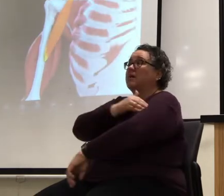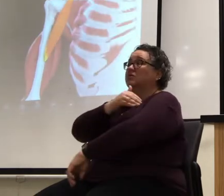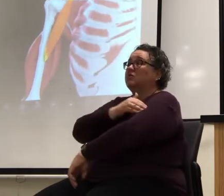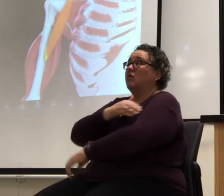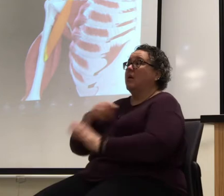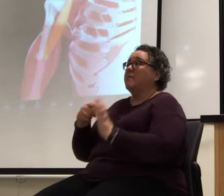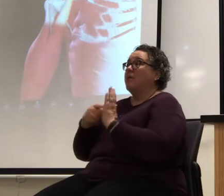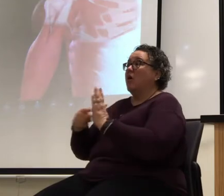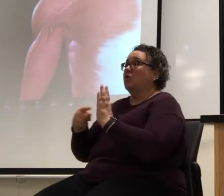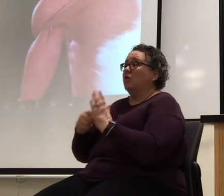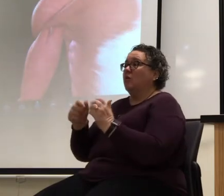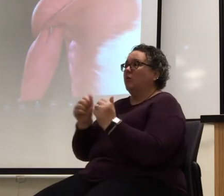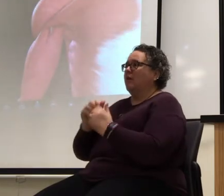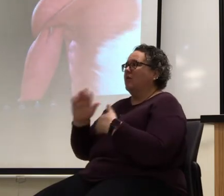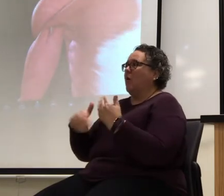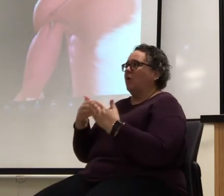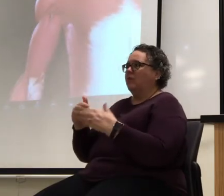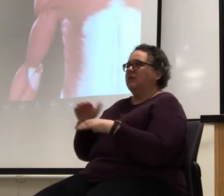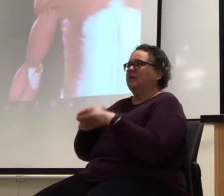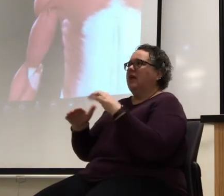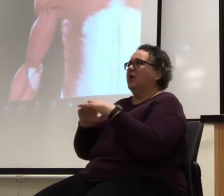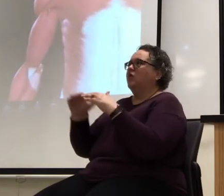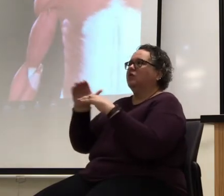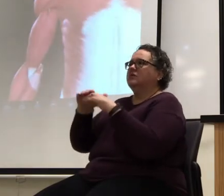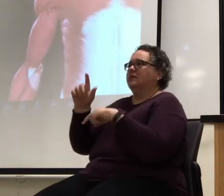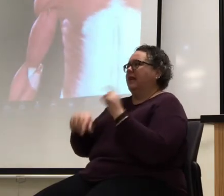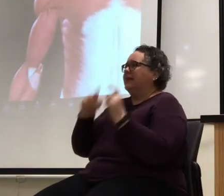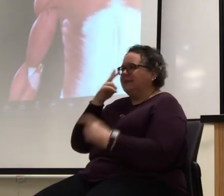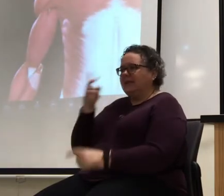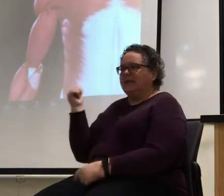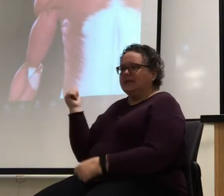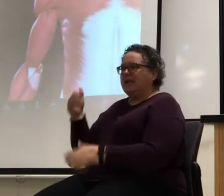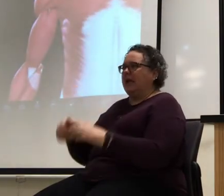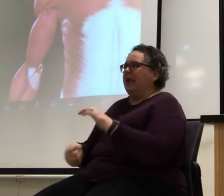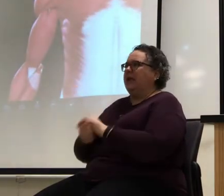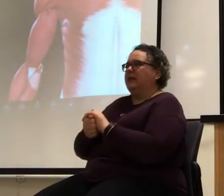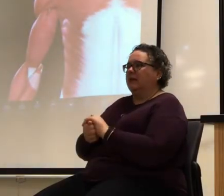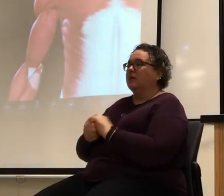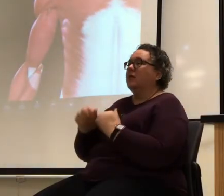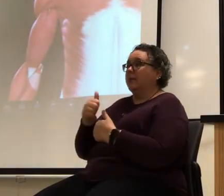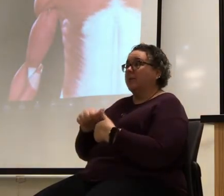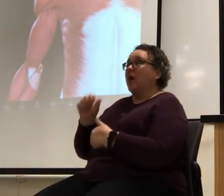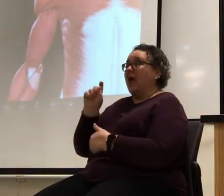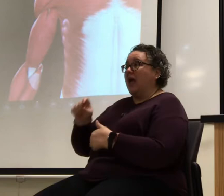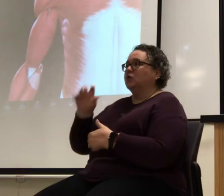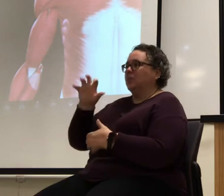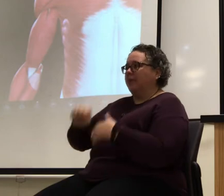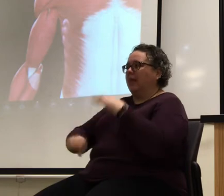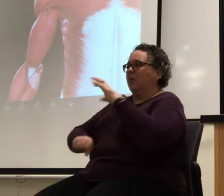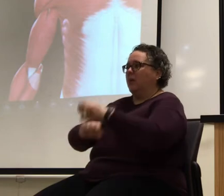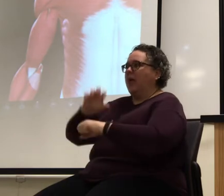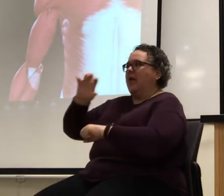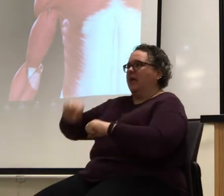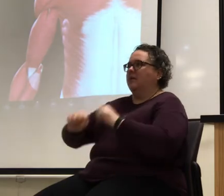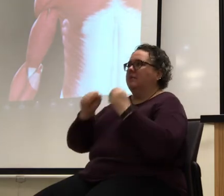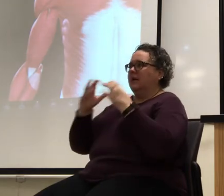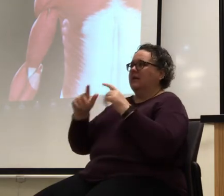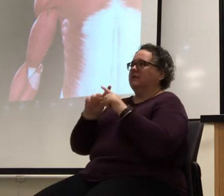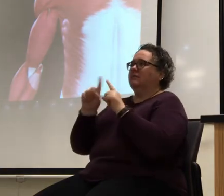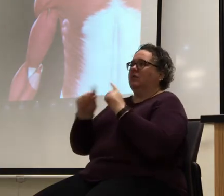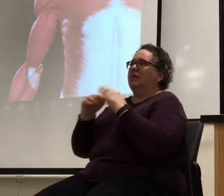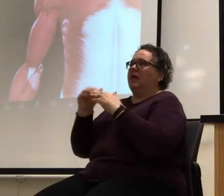Because with all the layers on, you can't see it. So remember, I had to peel away a lot of layers to see this muscle.